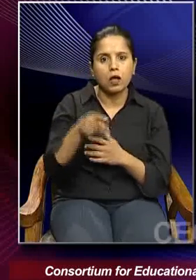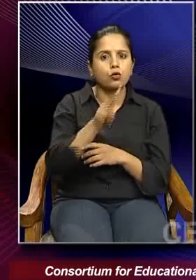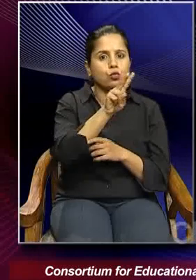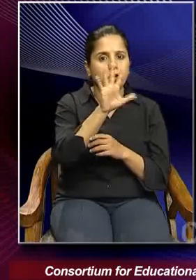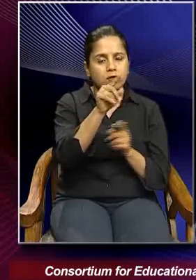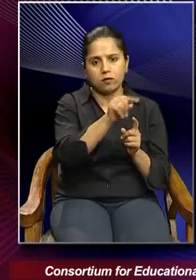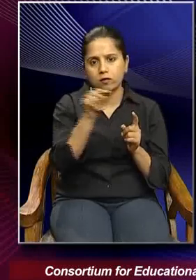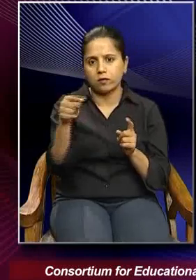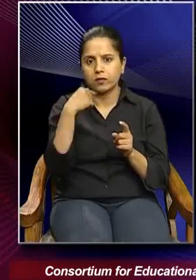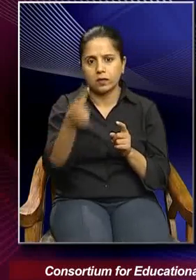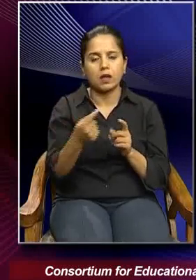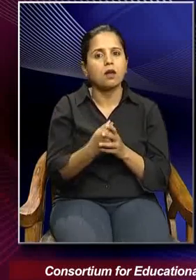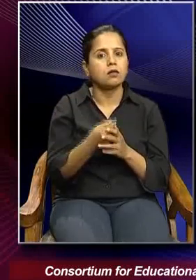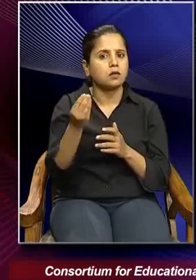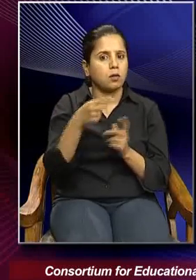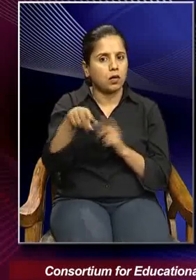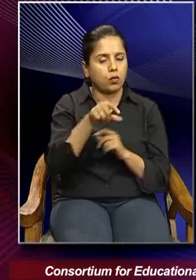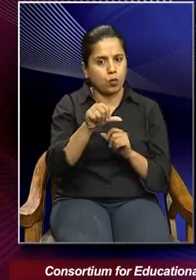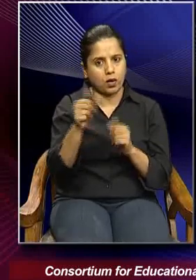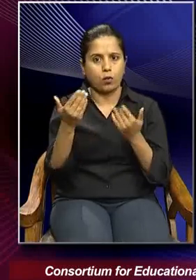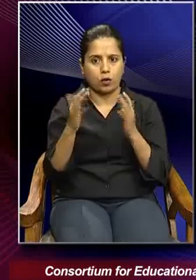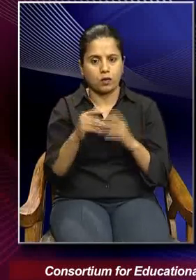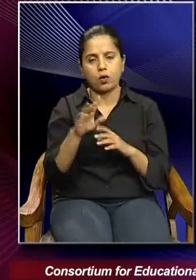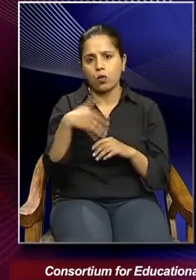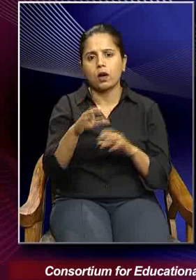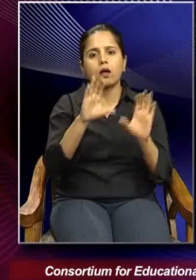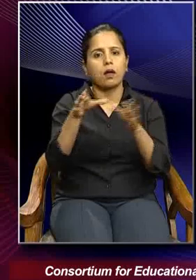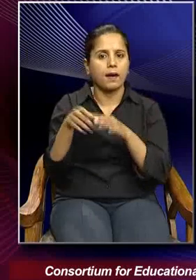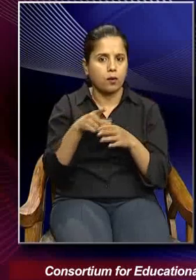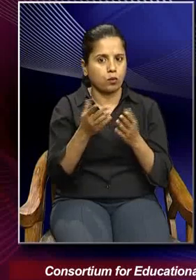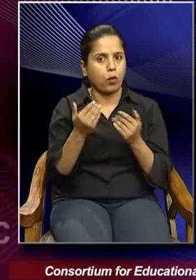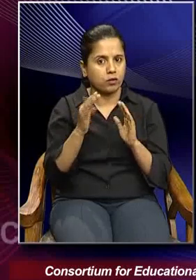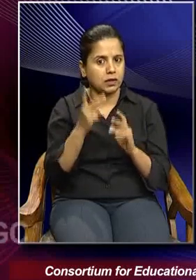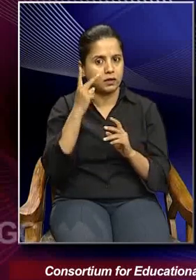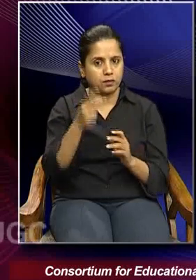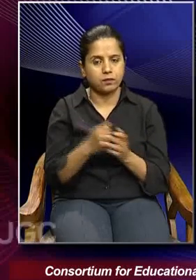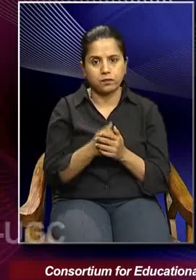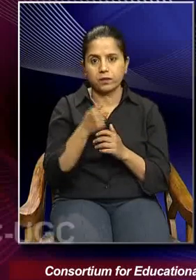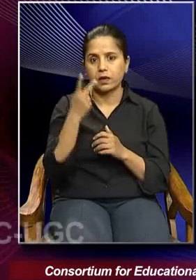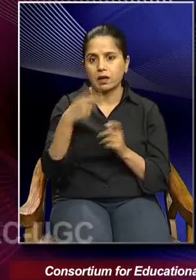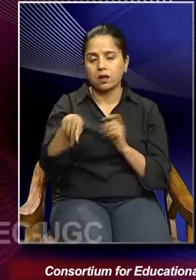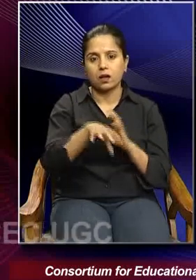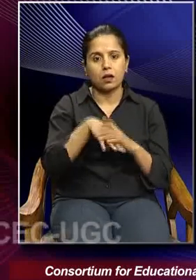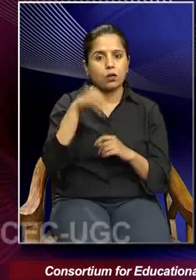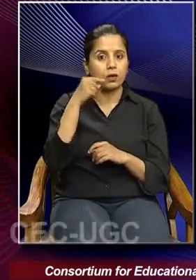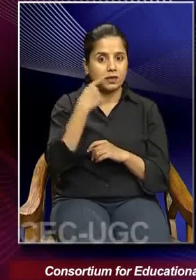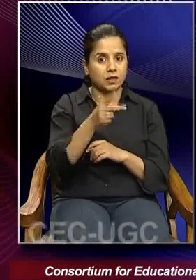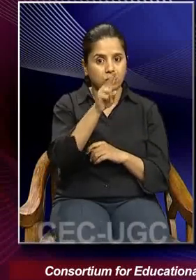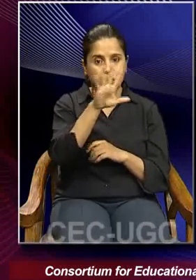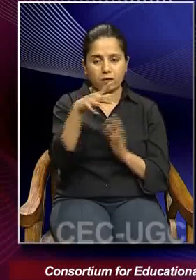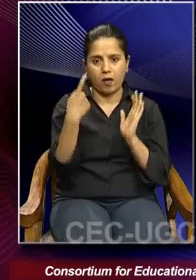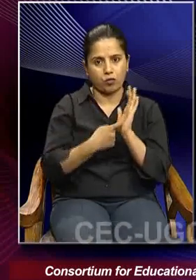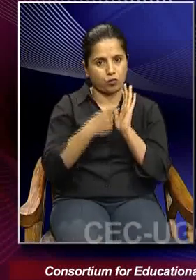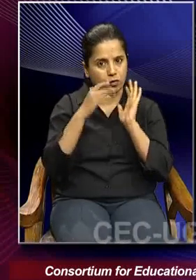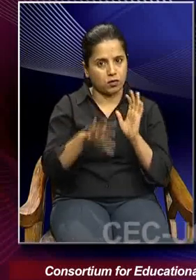25 elements, or you can say categories. So, out of the 25